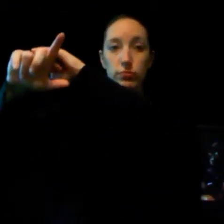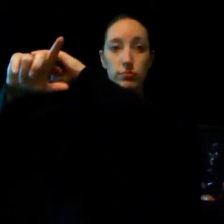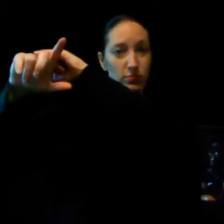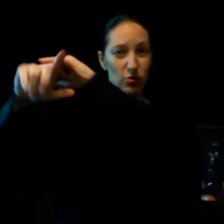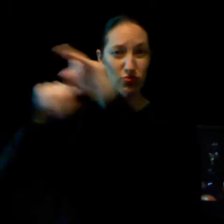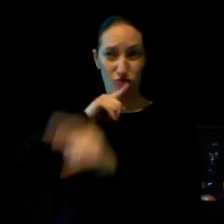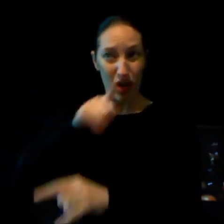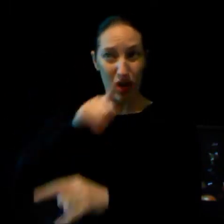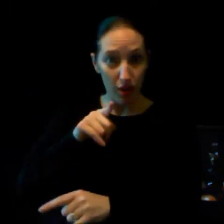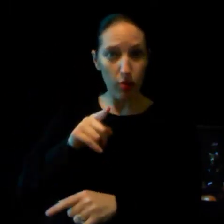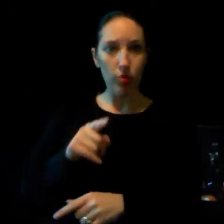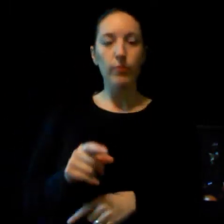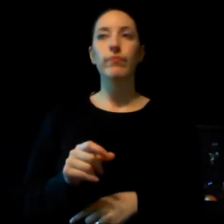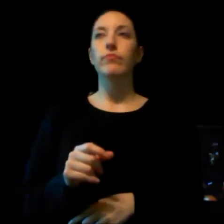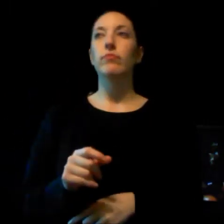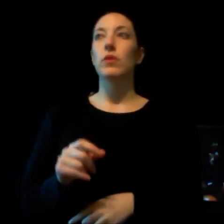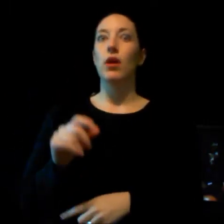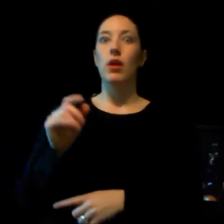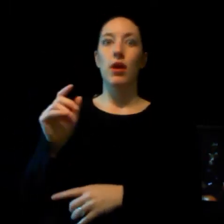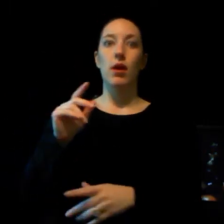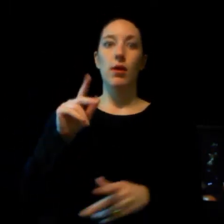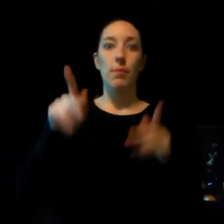And where are Biggie and Tupac?